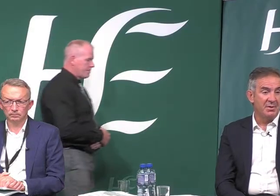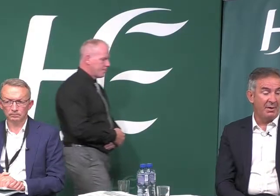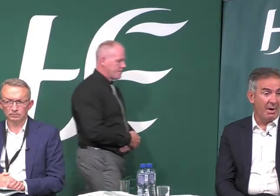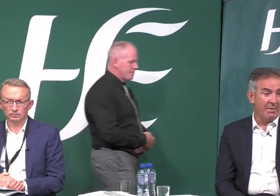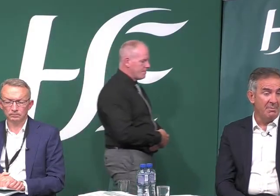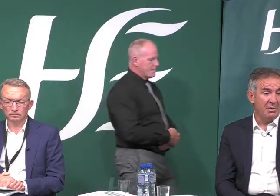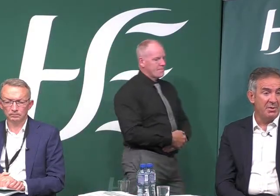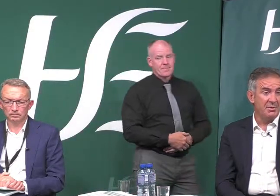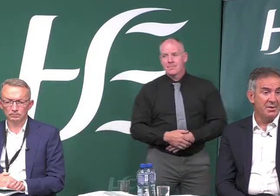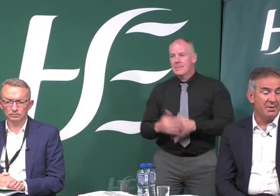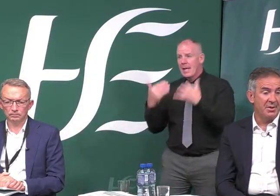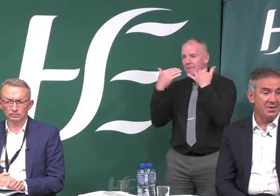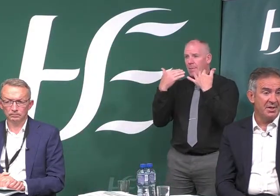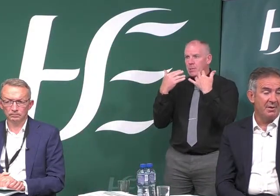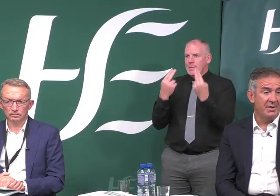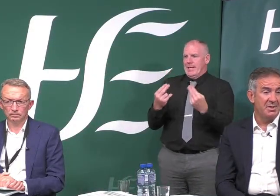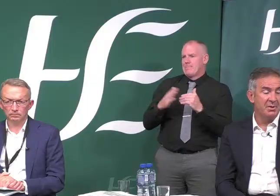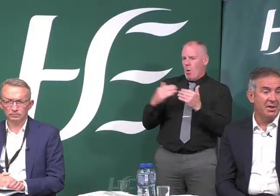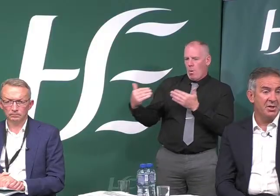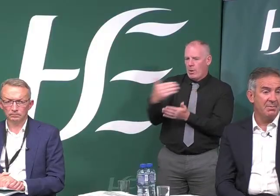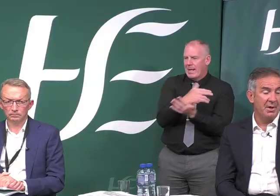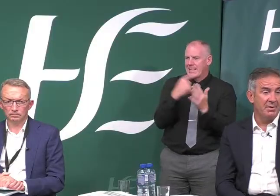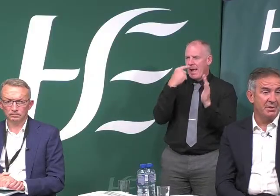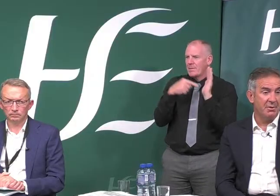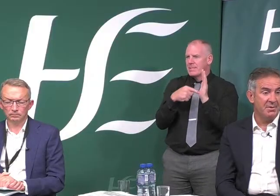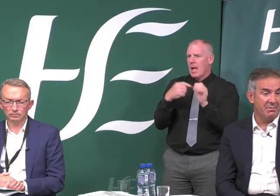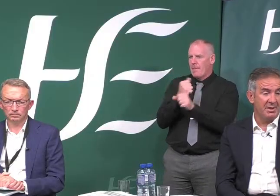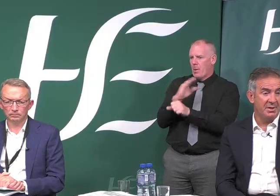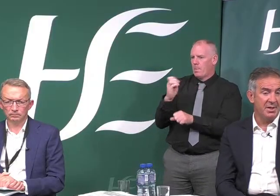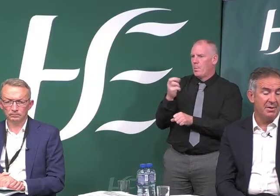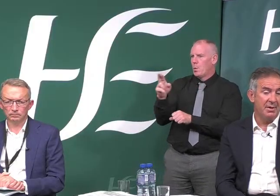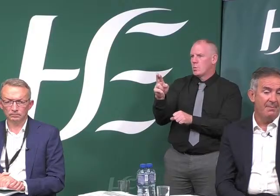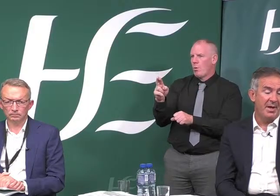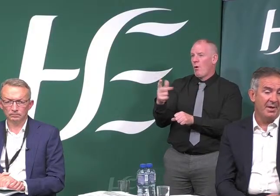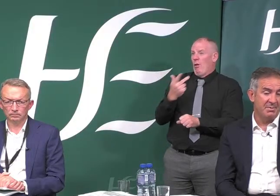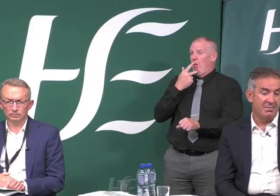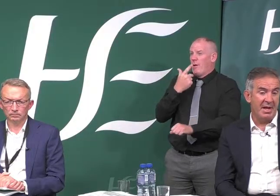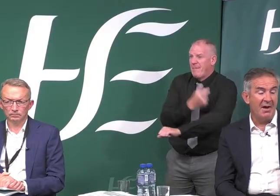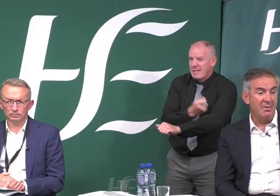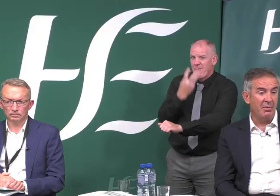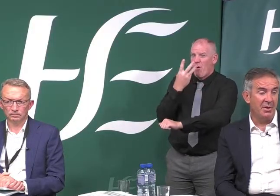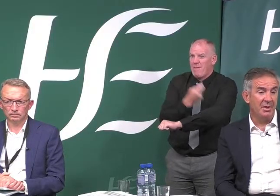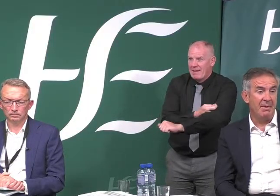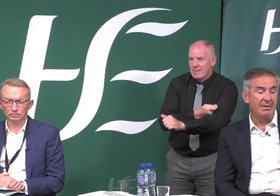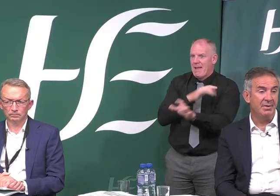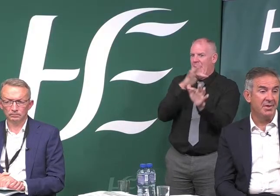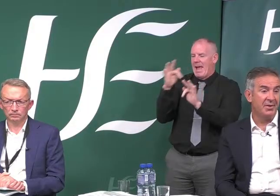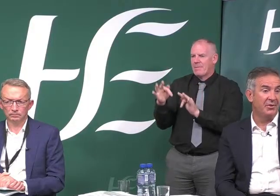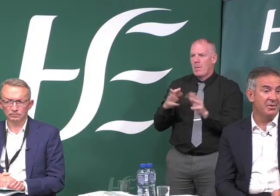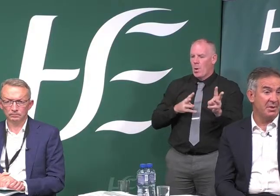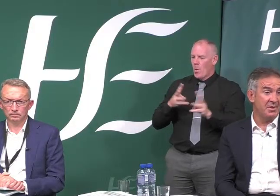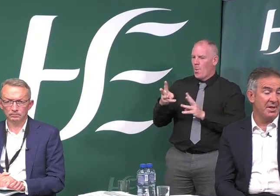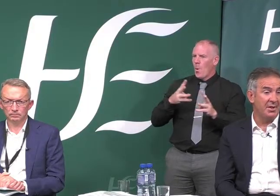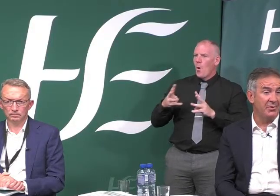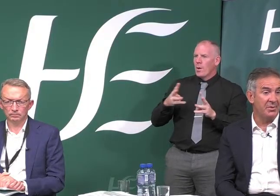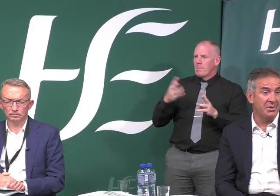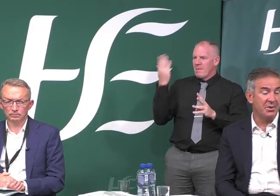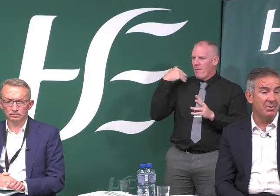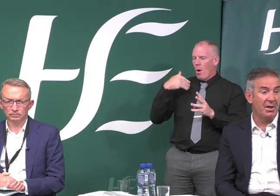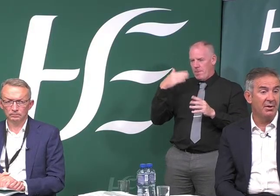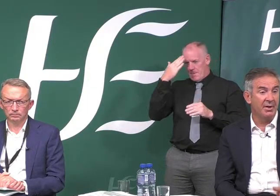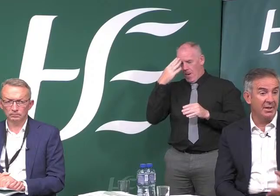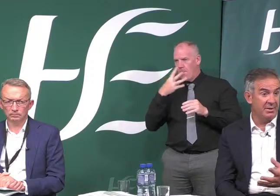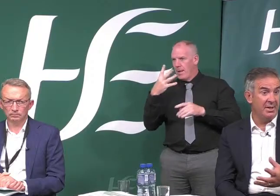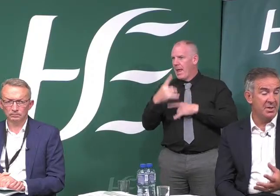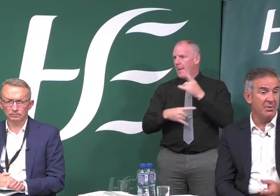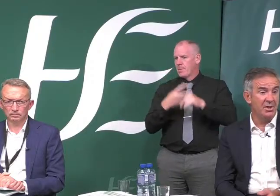to emerge around boosters, so it does identify some of the initial priority groups that we'd consider. And I suppose we have been working in the background on this because we could see that this was going